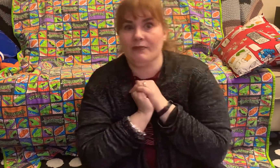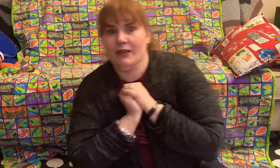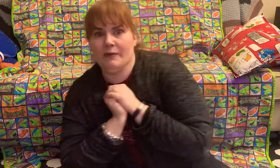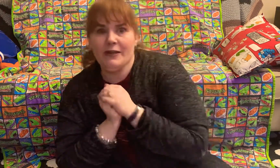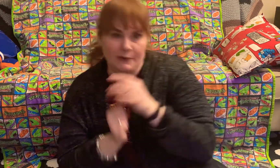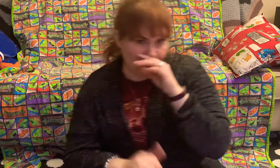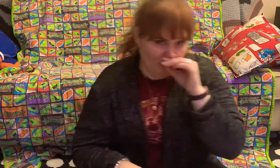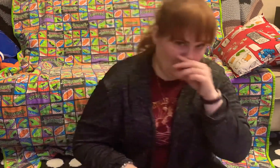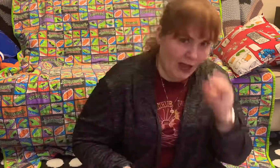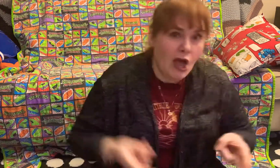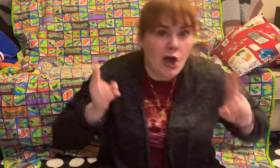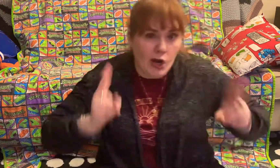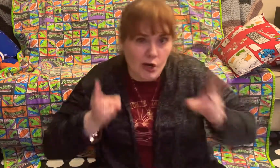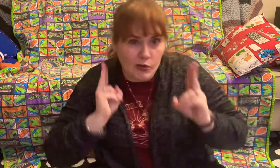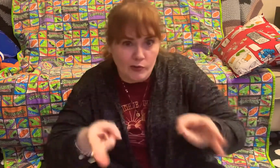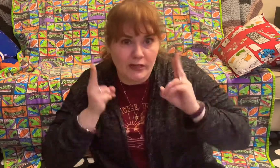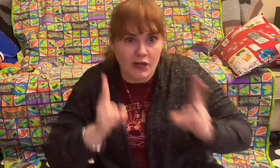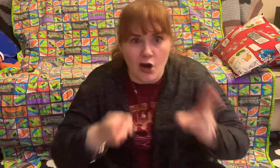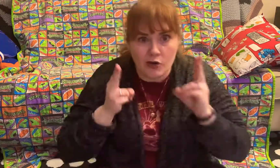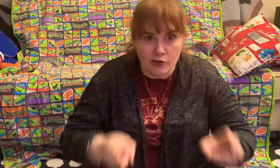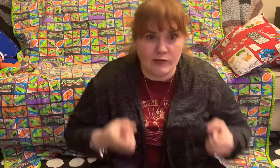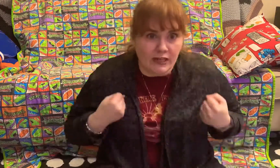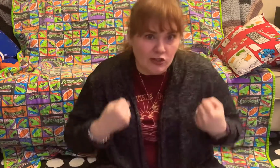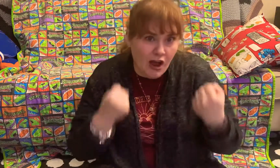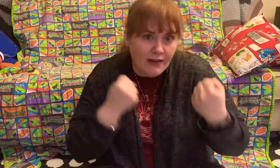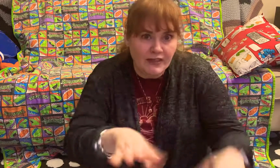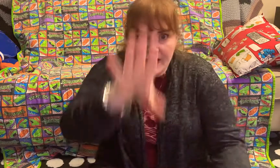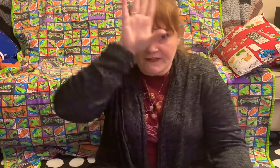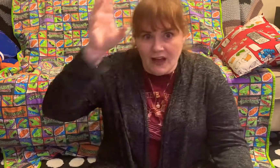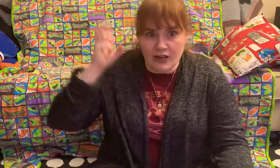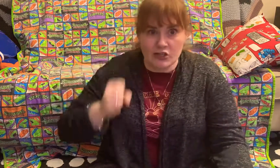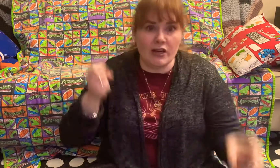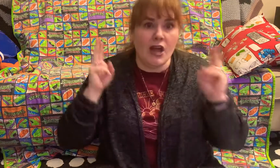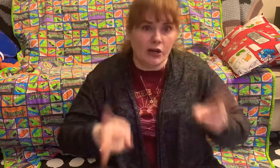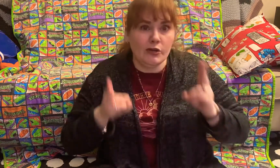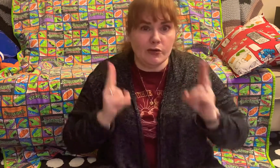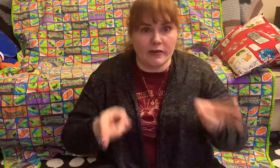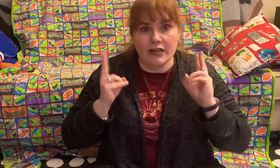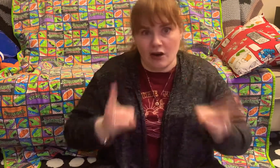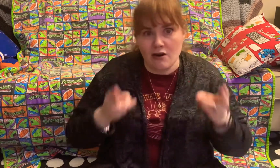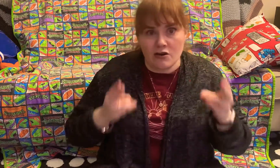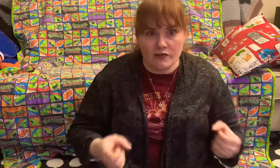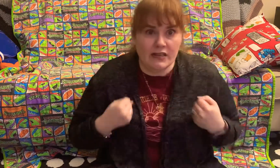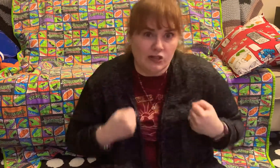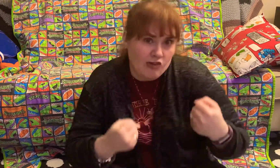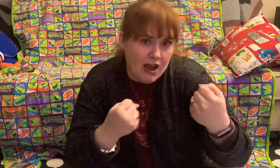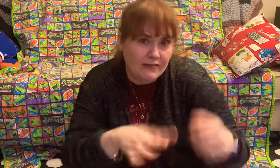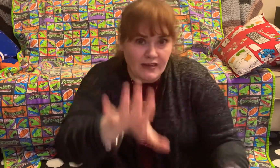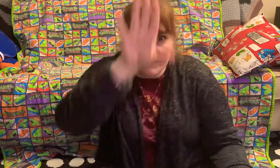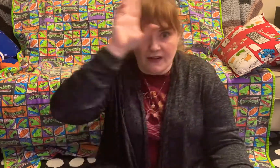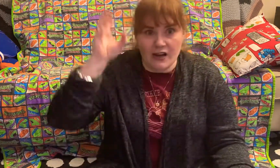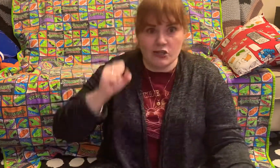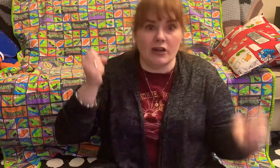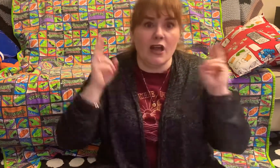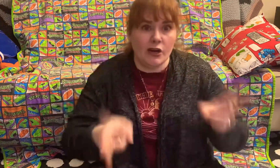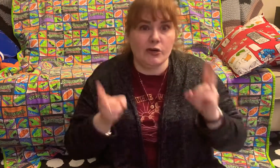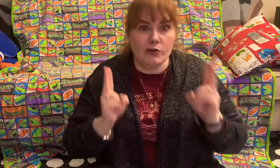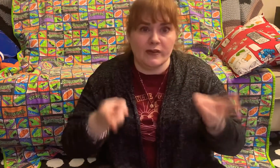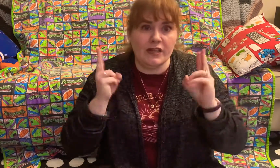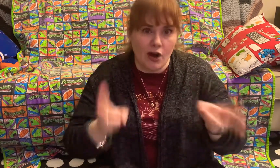go. Hurry, hurry, drive the fire truck. Hurry, hurry, drive the fire truck. Hurry,